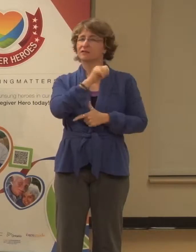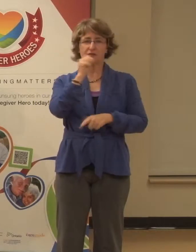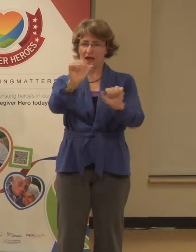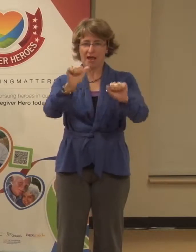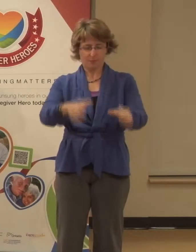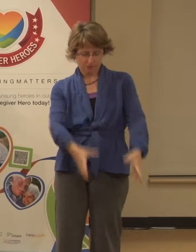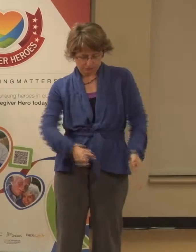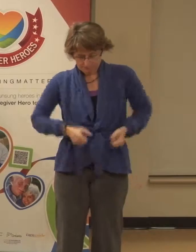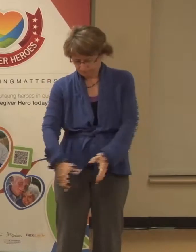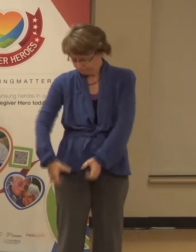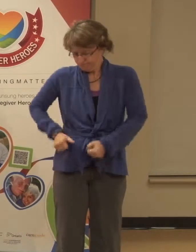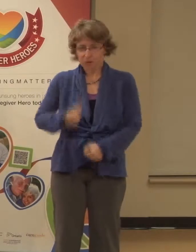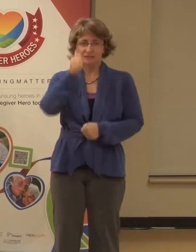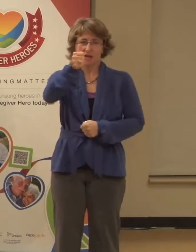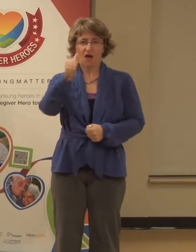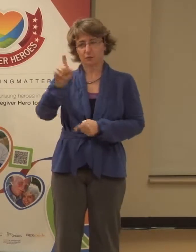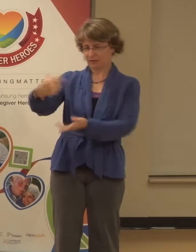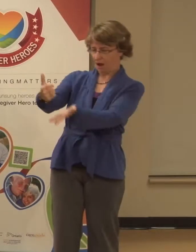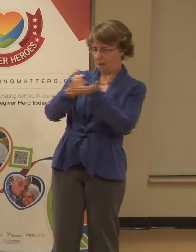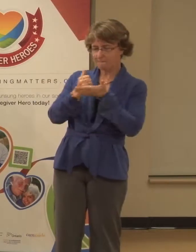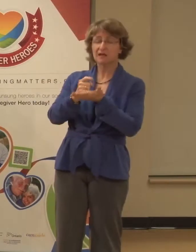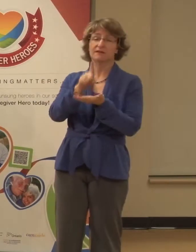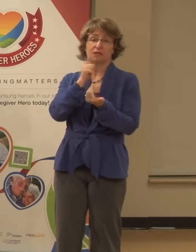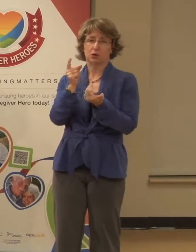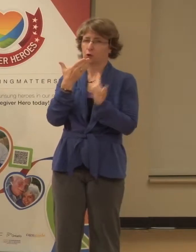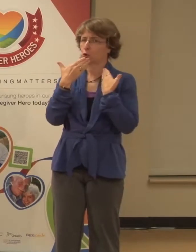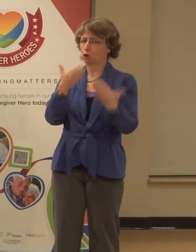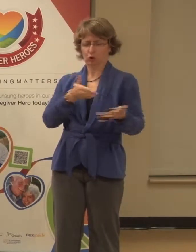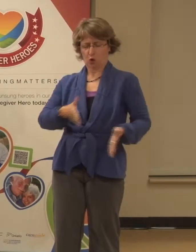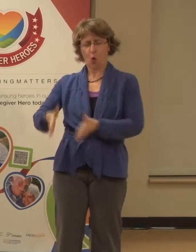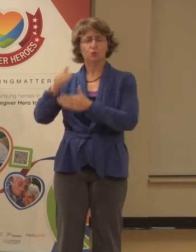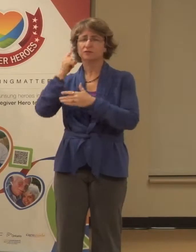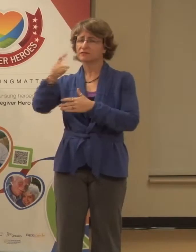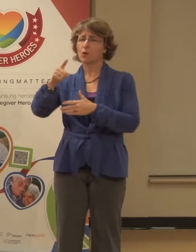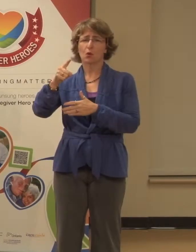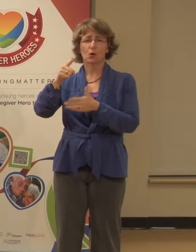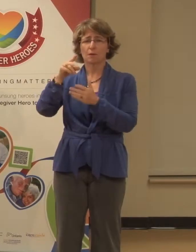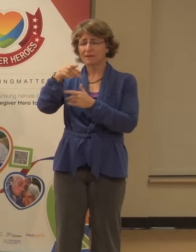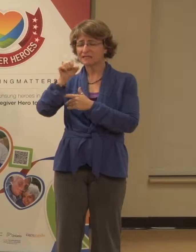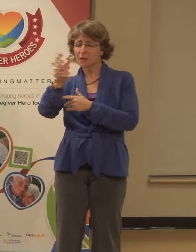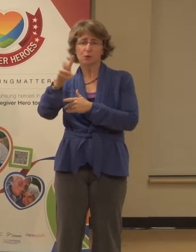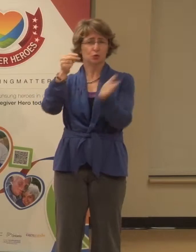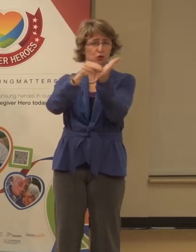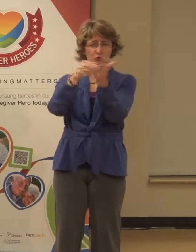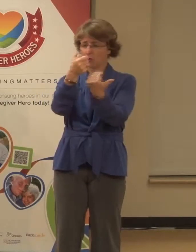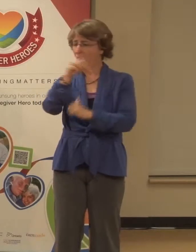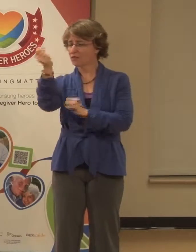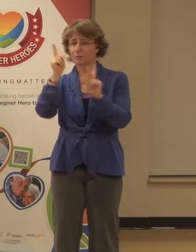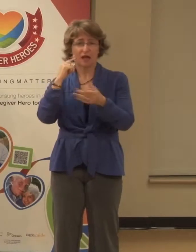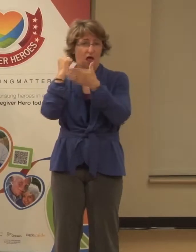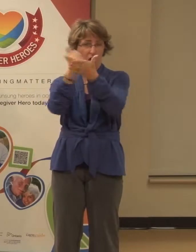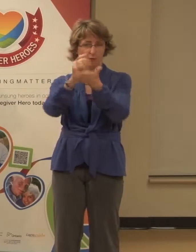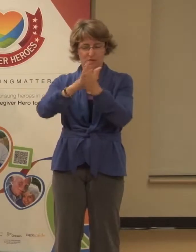dress yourself, this is a really good item for a PSW nurse or any caregiver to help you get dressed. This is also